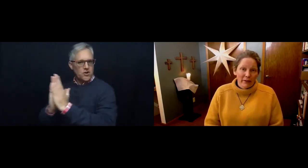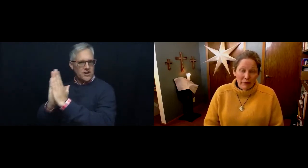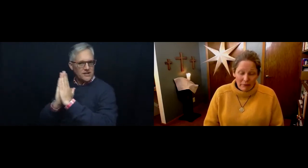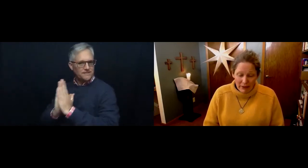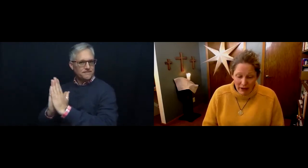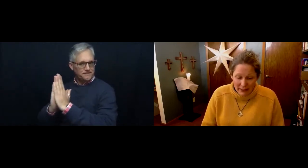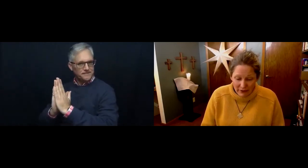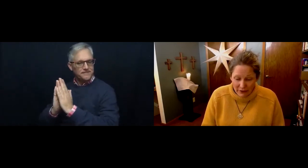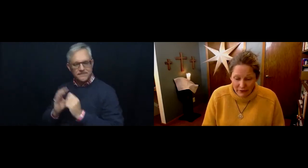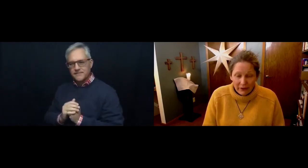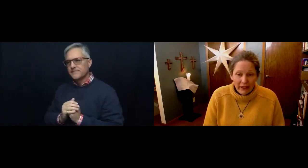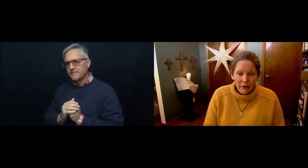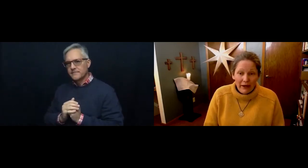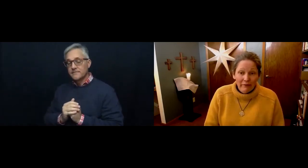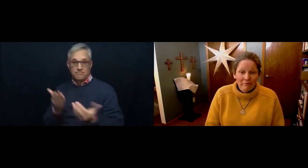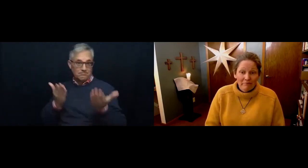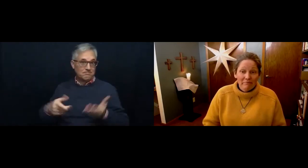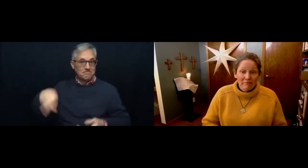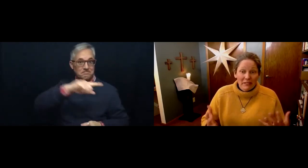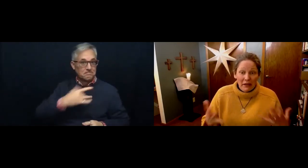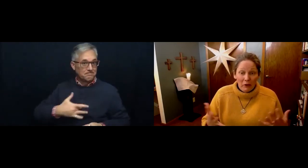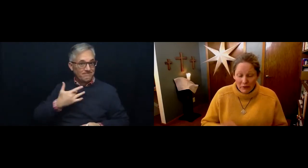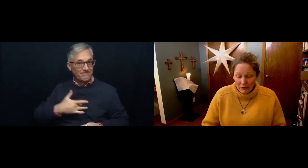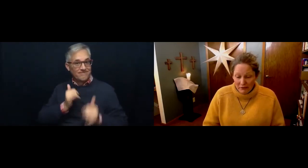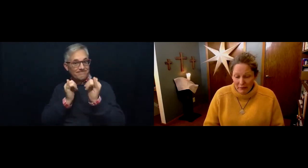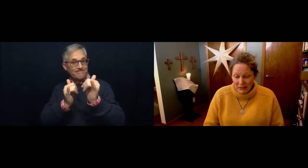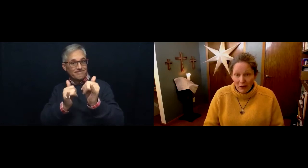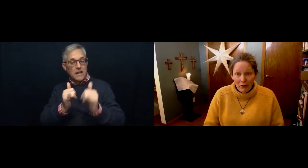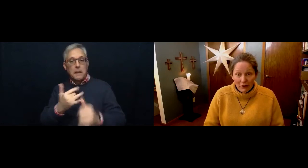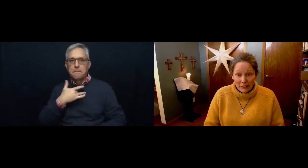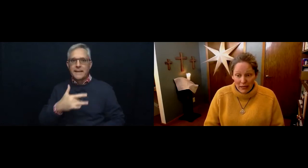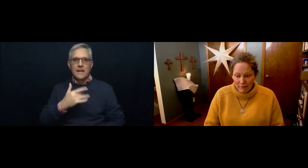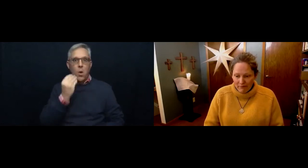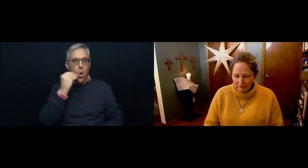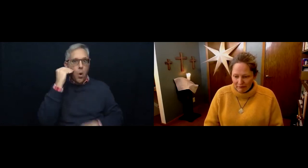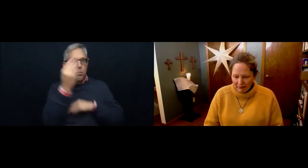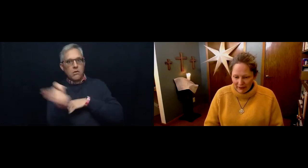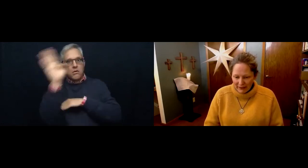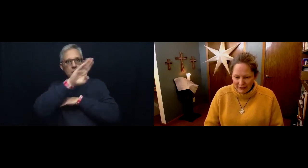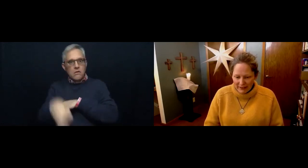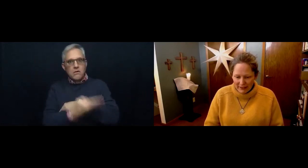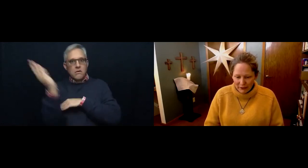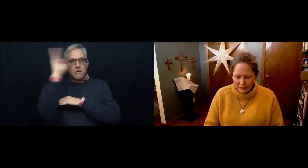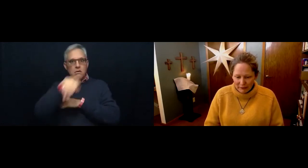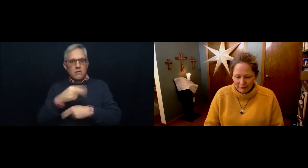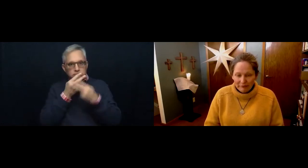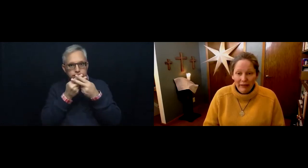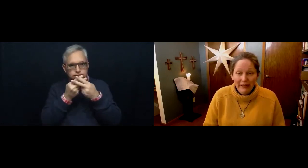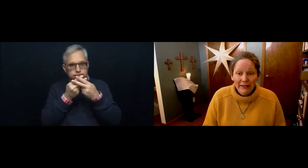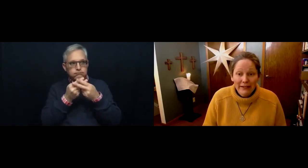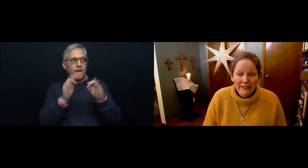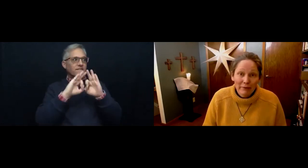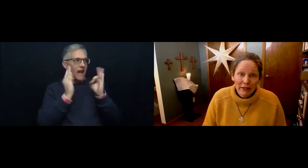I think maybe lots of us are feeling that way, staying at home with our families all the time. And so